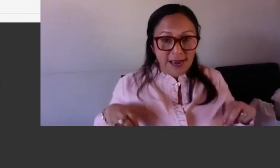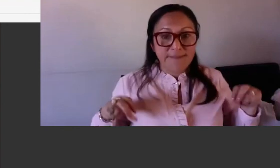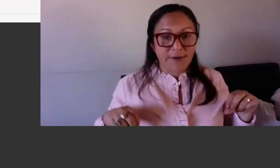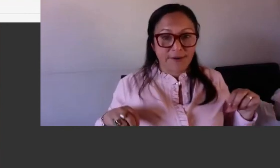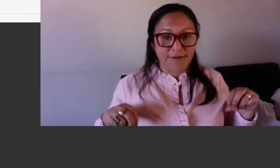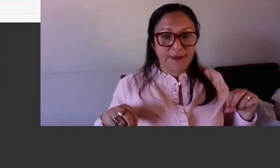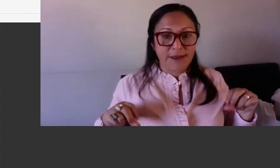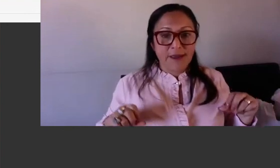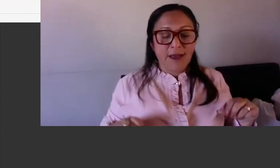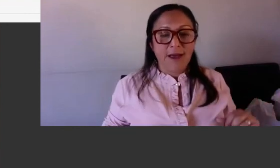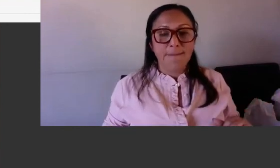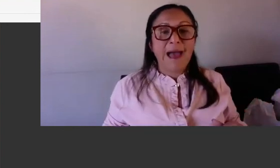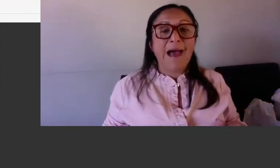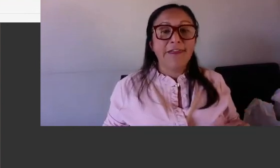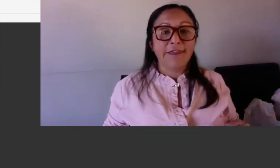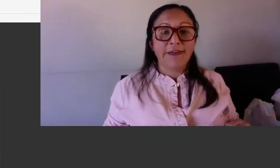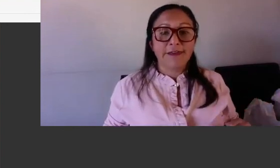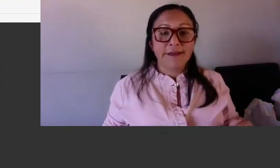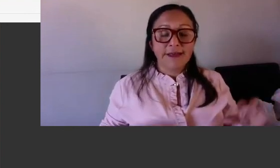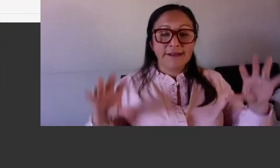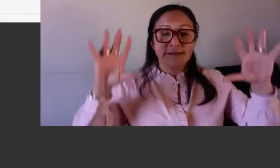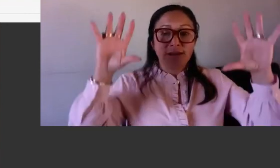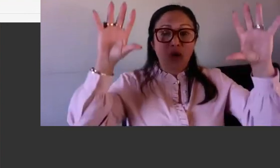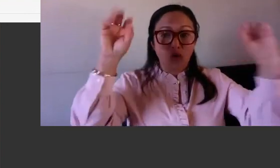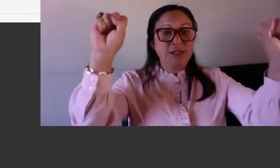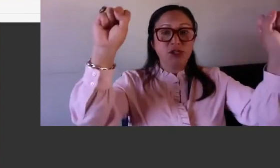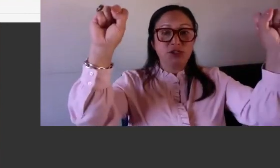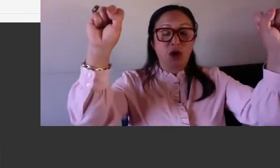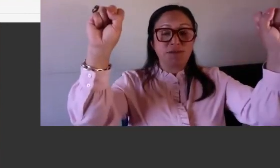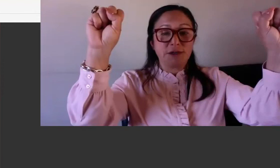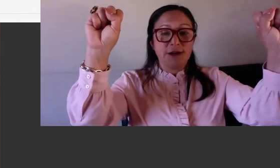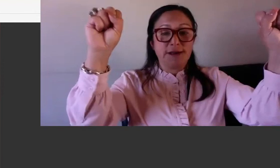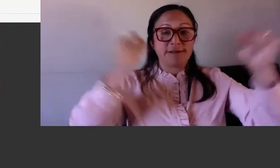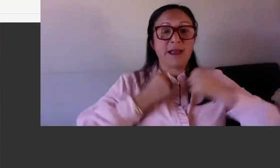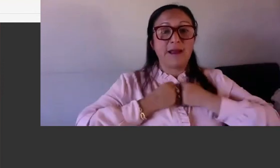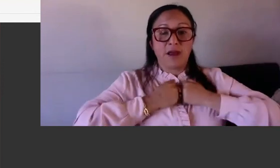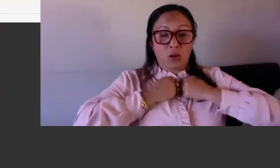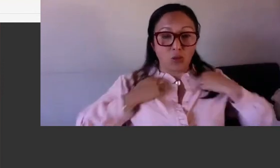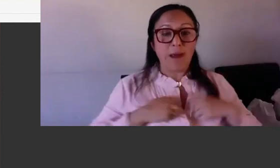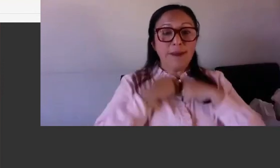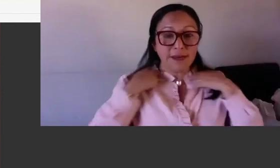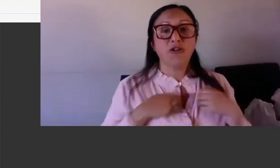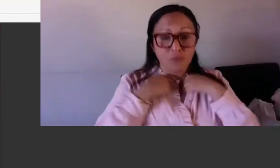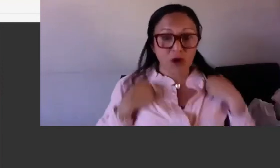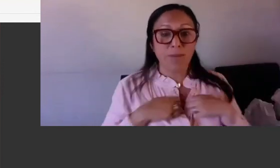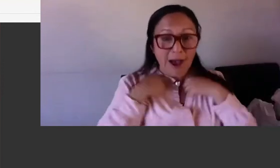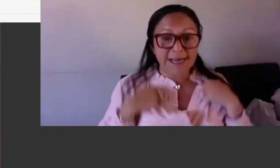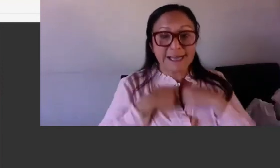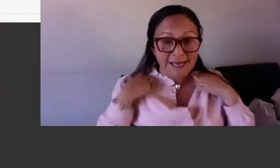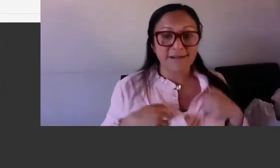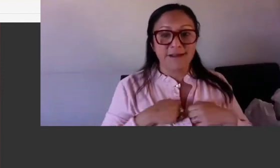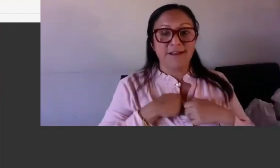then diaper. Bath is holding two soaps in your hands and rubbing your